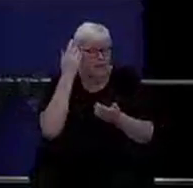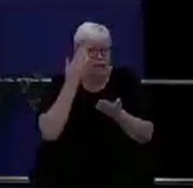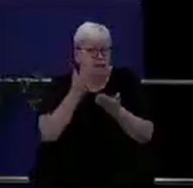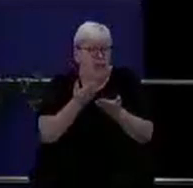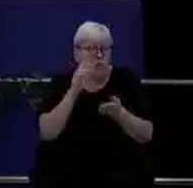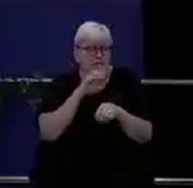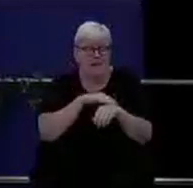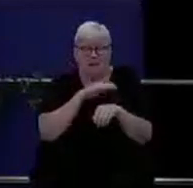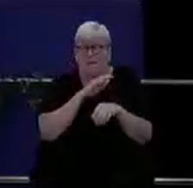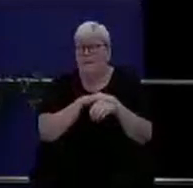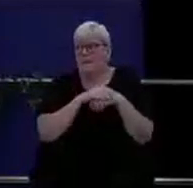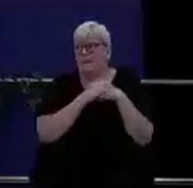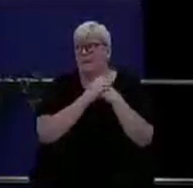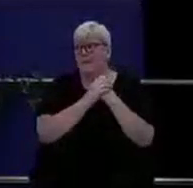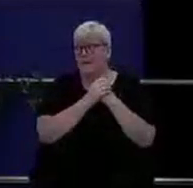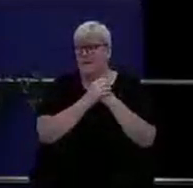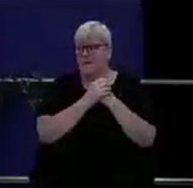I don't know.